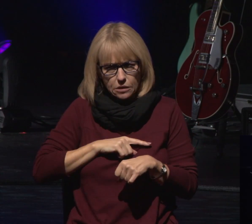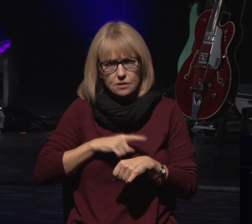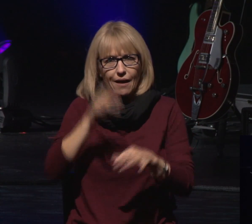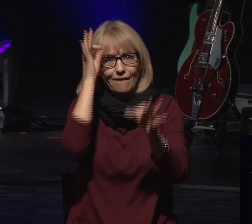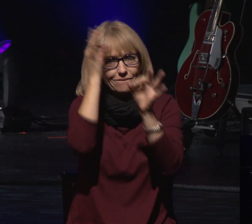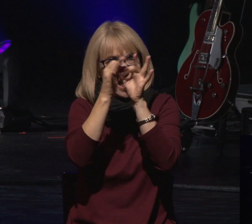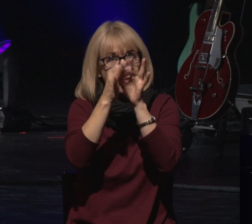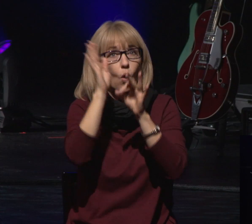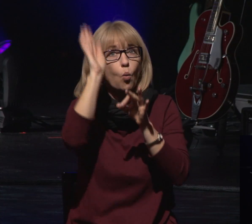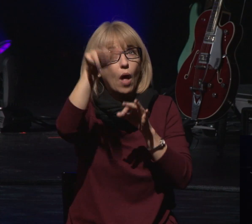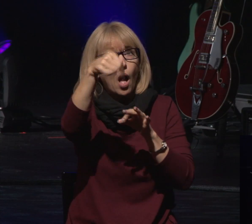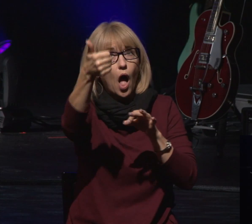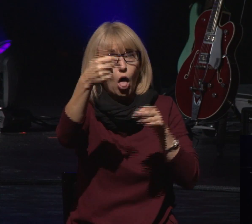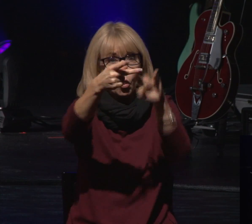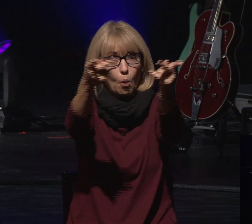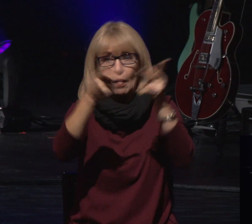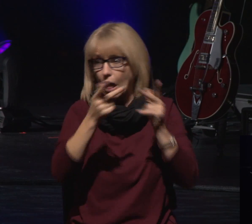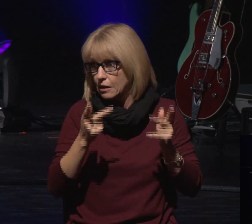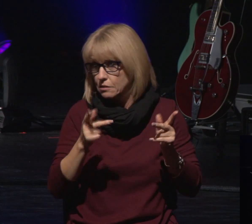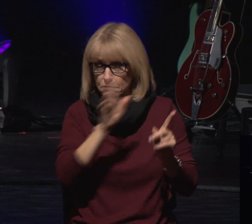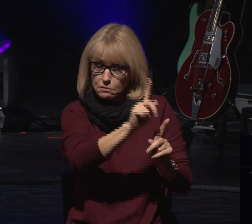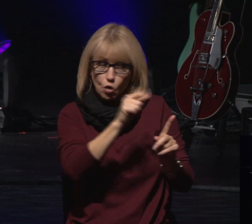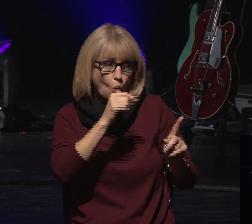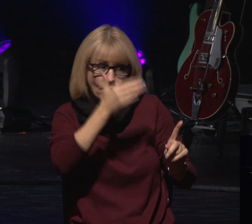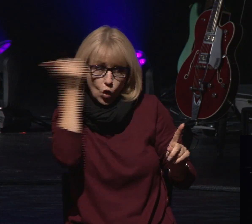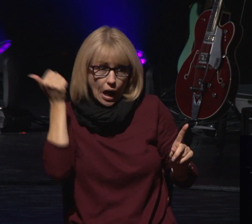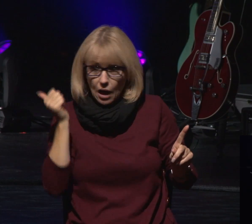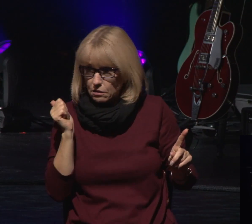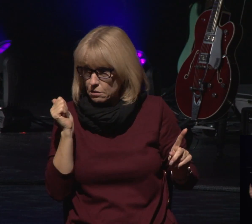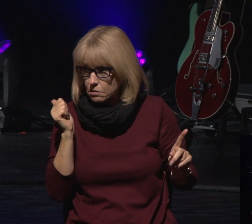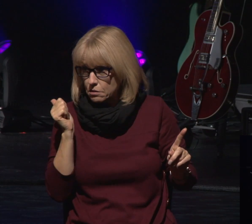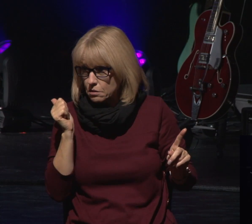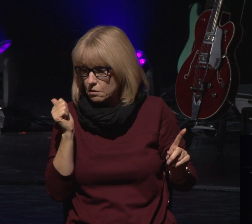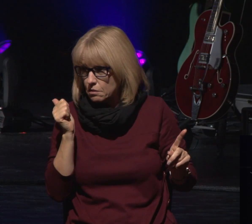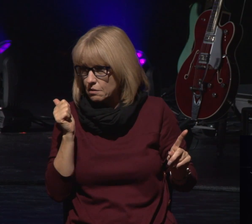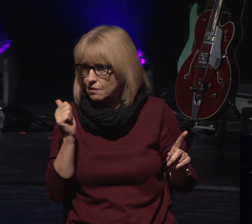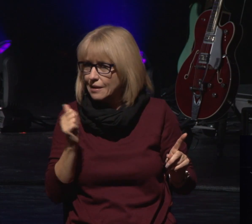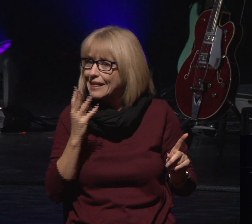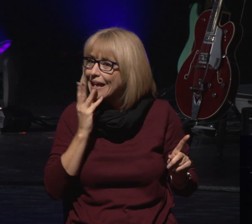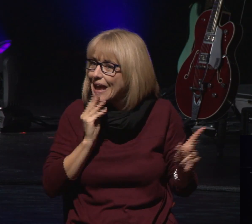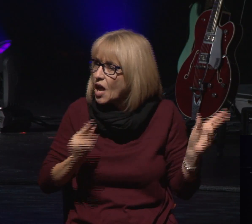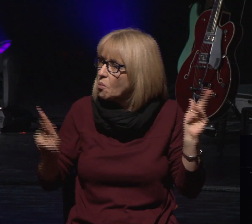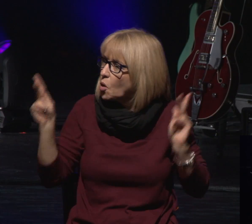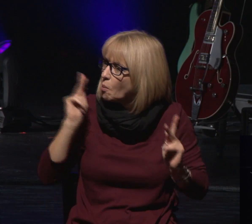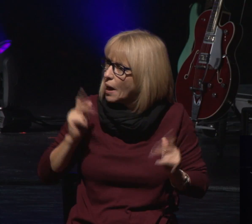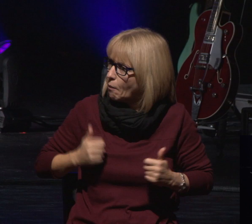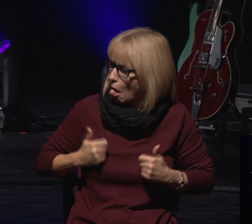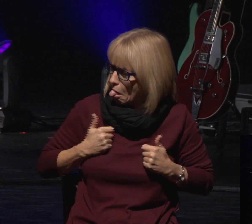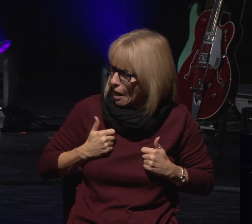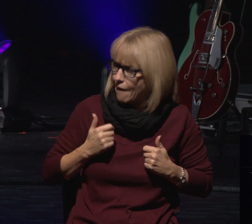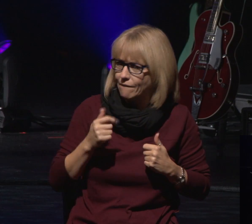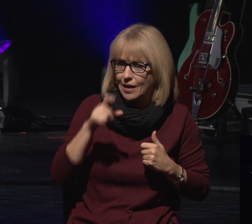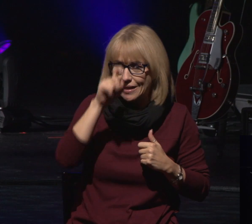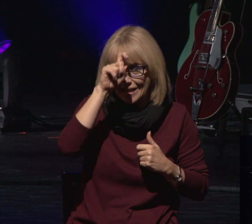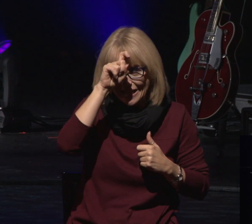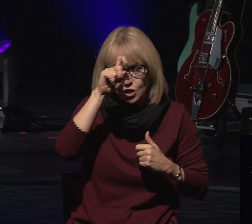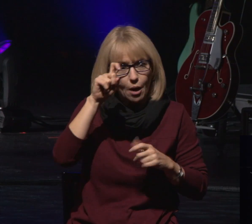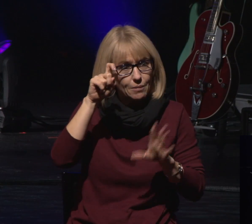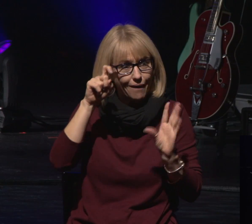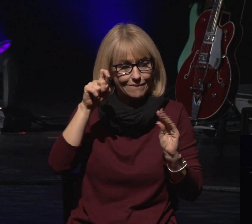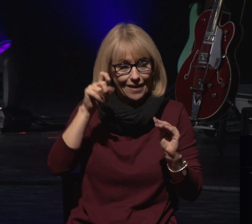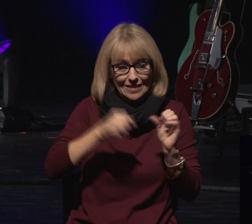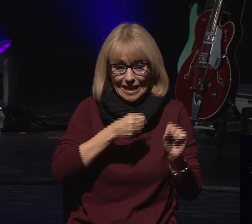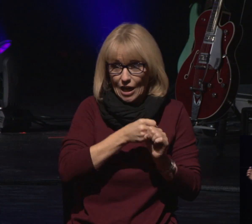I want us to remember it and never forget it. So the Hebrews, they were living here for 50 years, and they were going to live here for